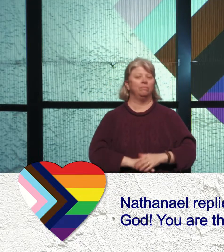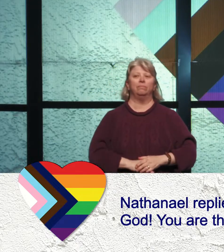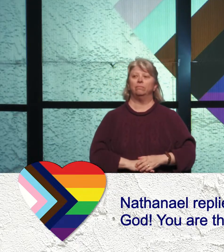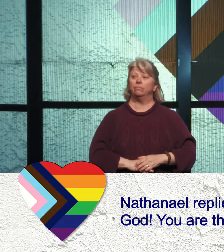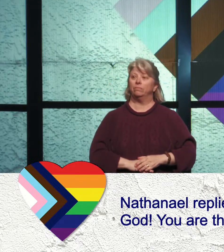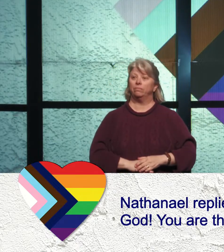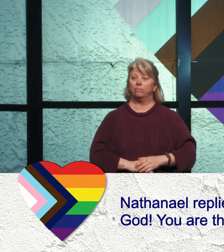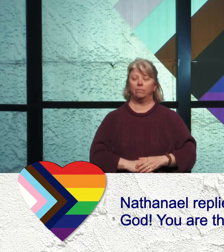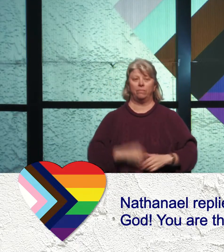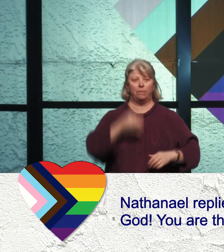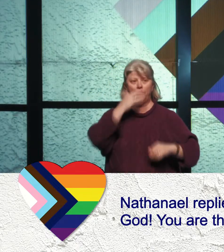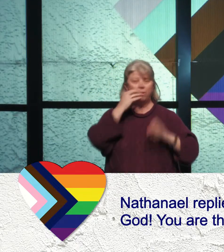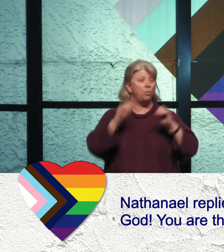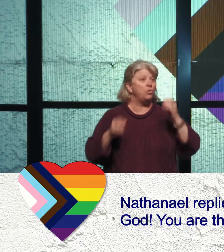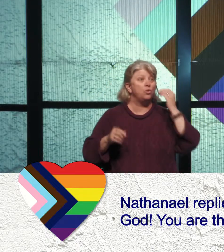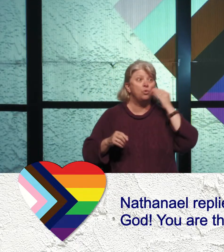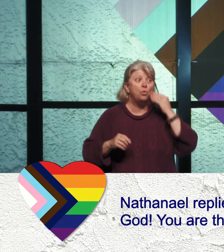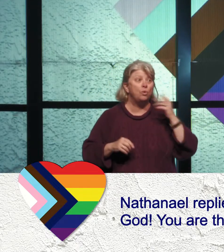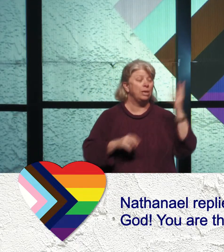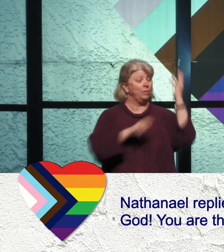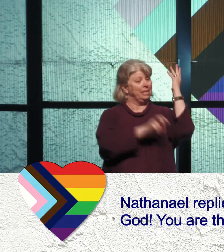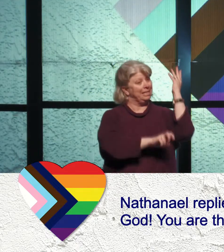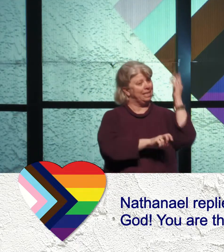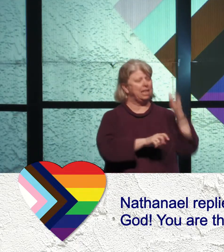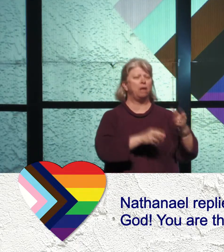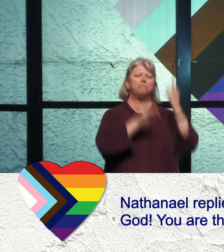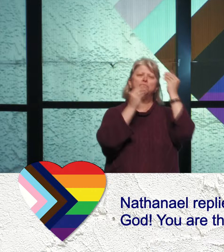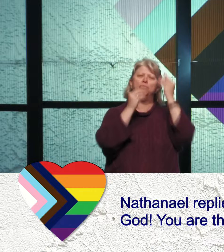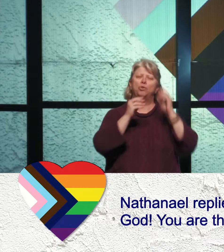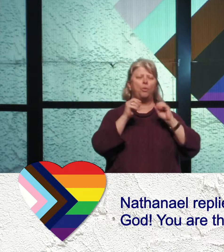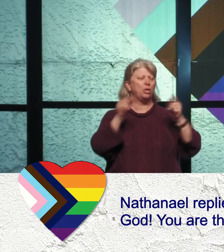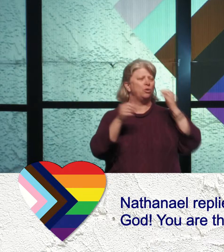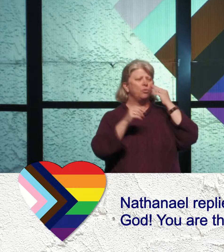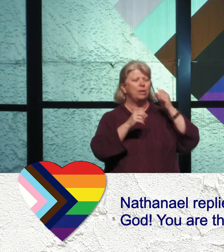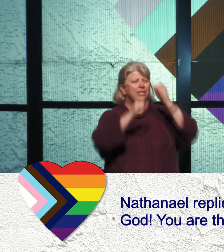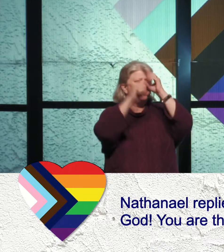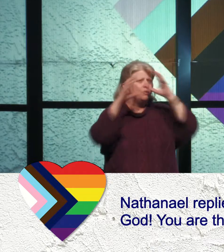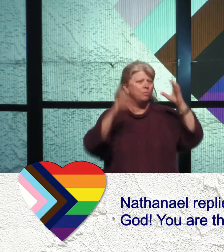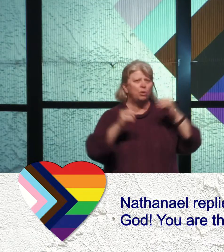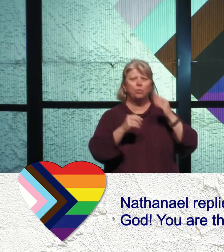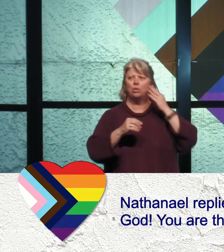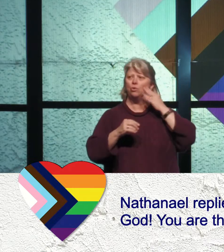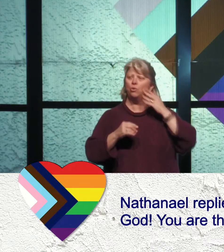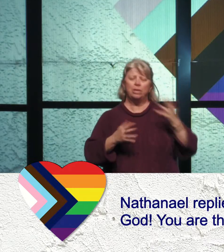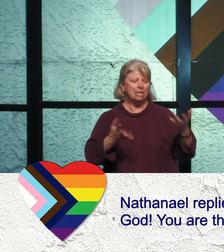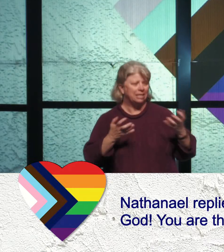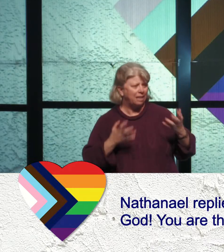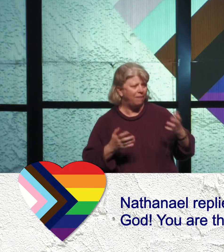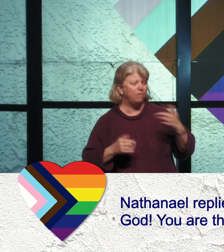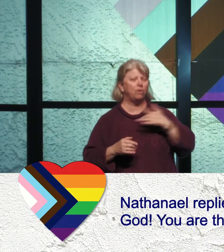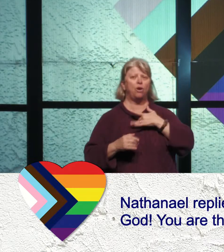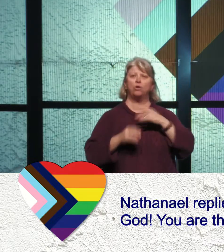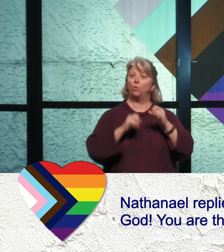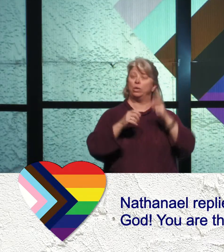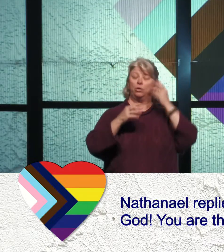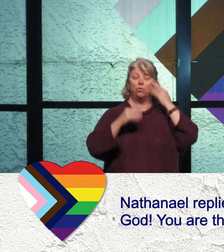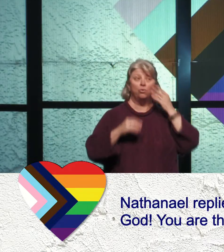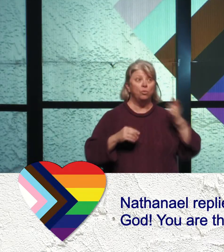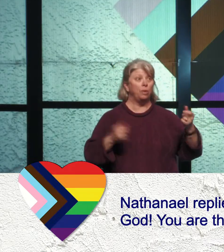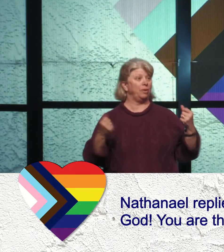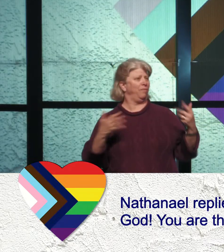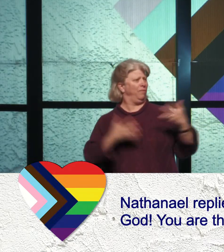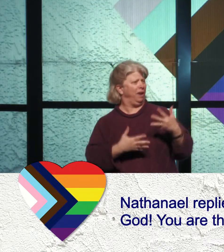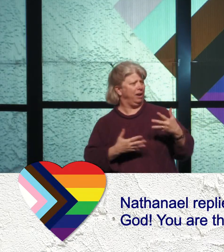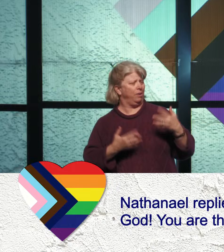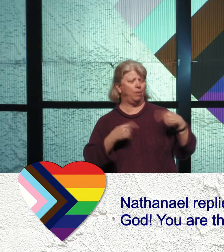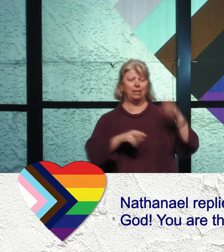And when nobody knew he was under the fig tree, nobody knew what he was thinking about, nobody knew what the desires of his hearts were, nobody knew what he was afraid